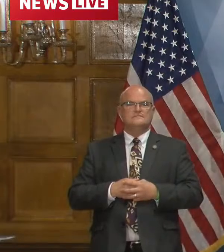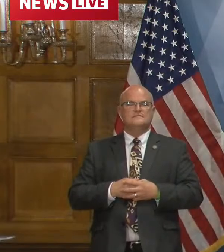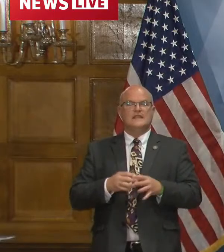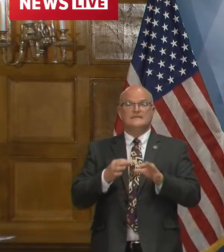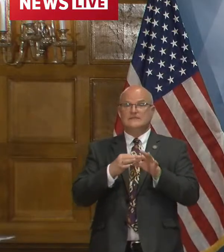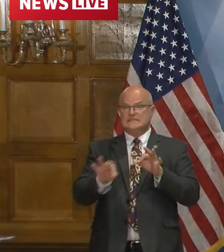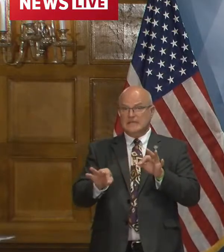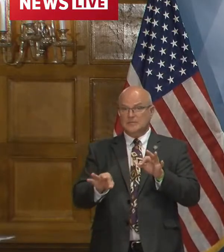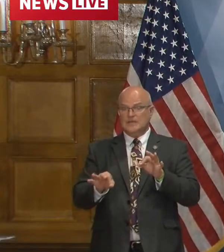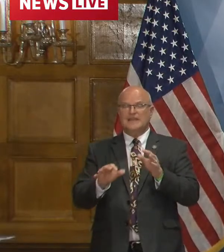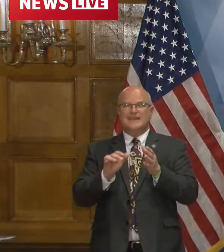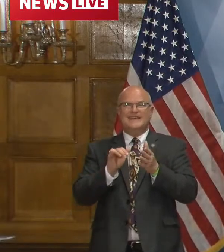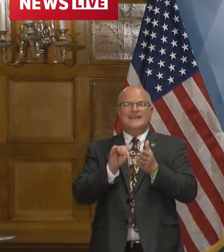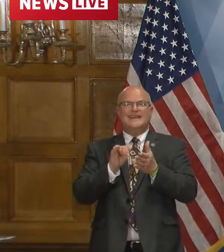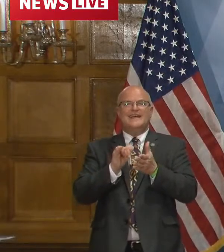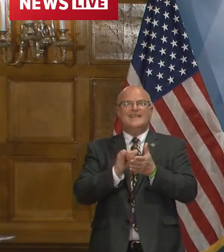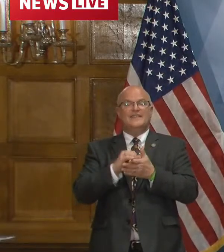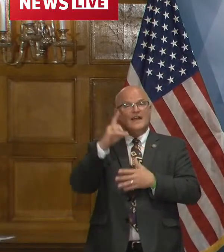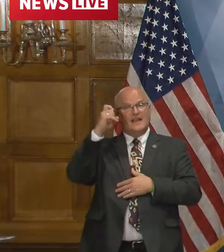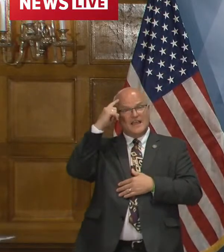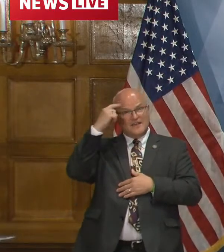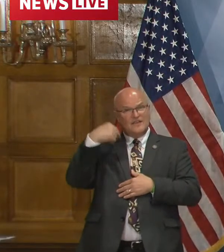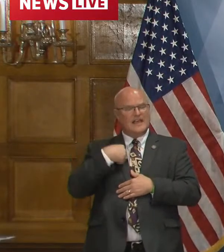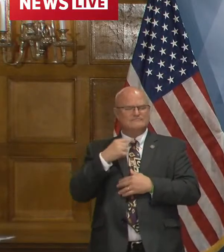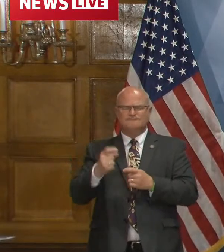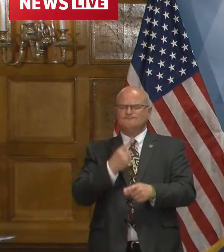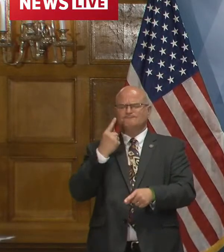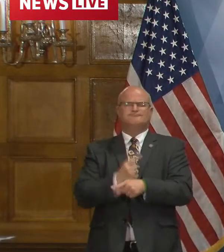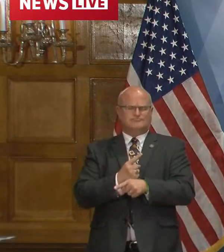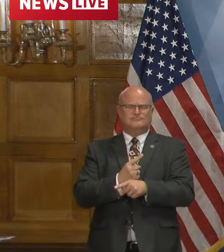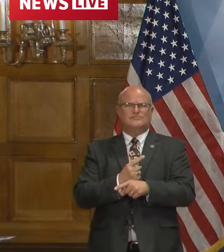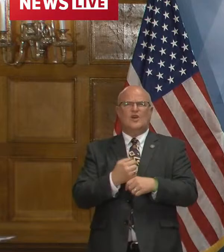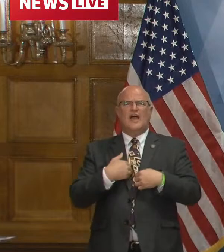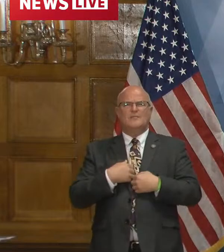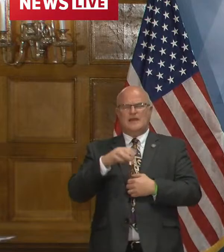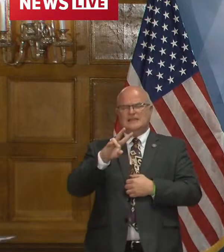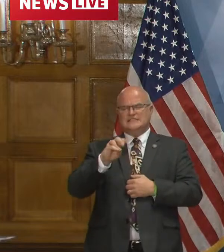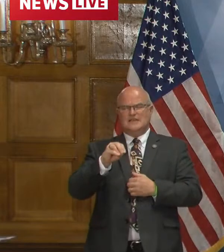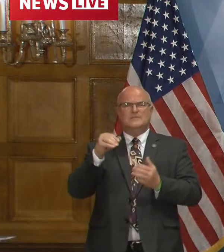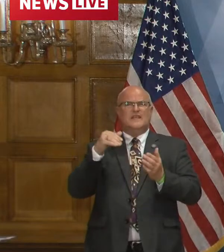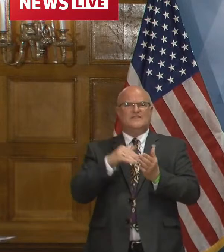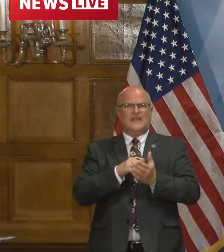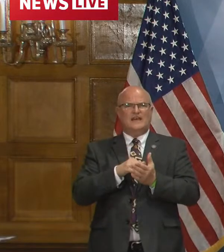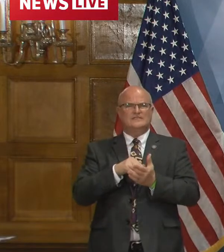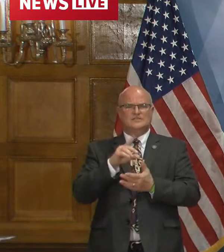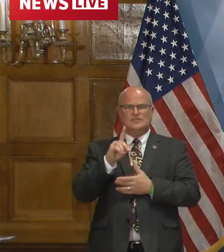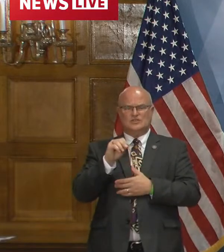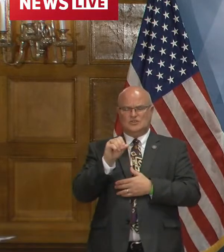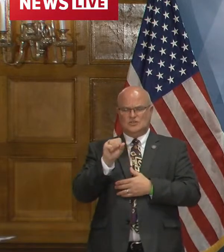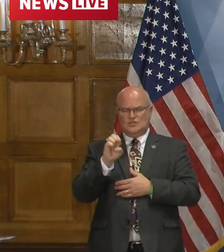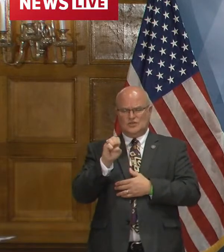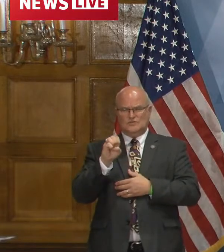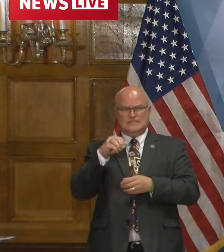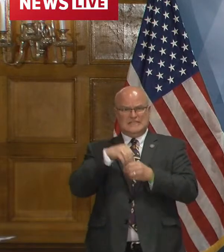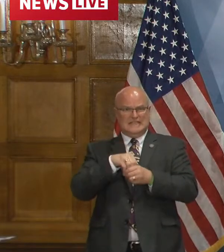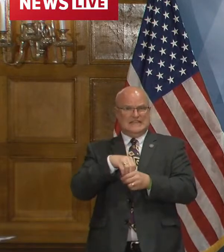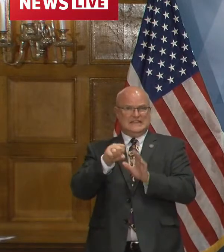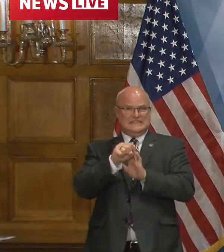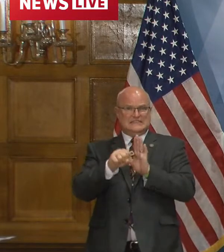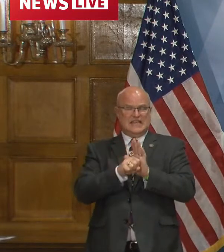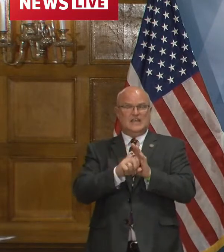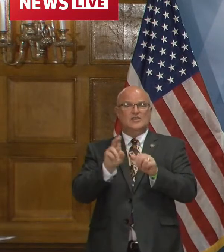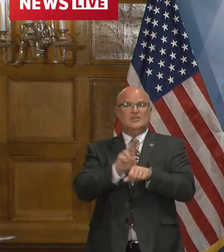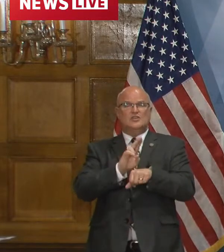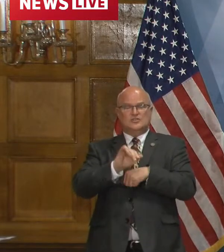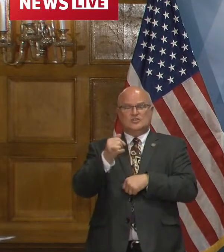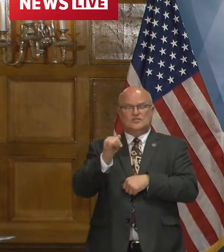Very simply, that the governor has it absolutely correct. We have about 70,000 doses that are in the state. We use the Janssen to hit